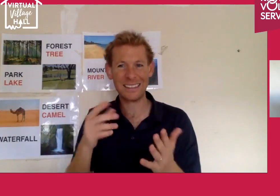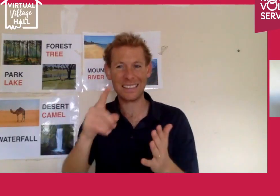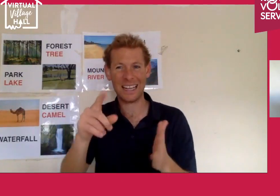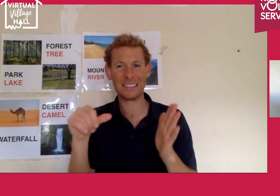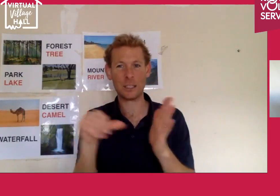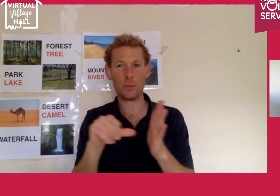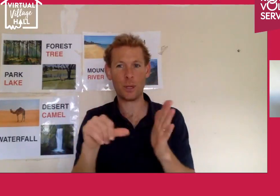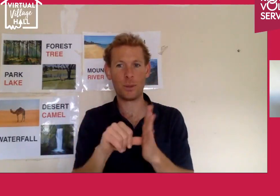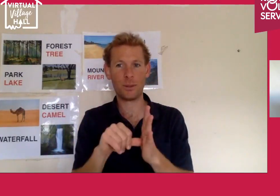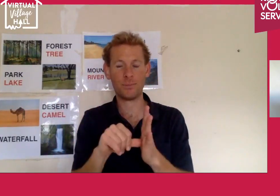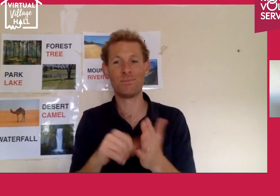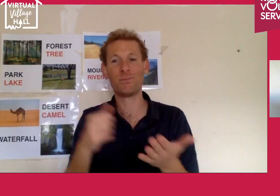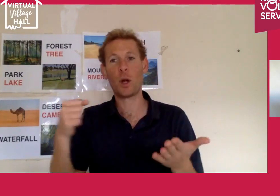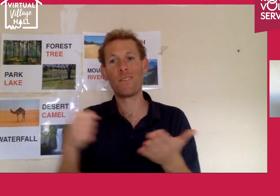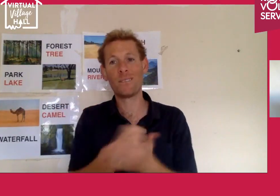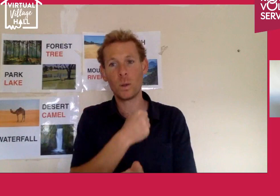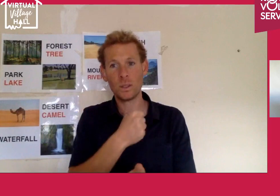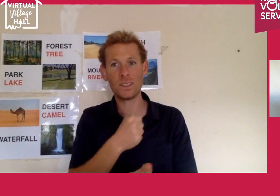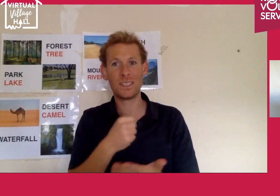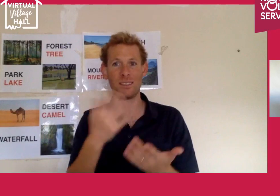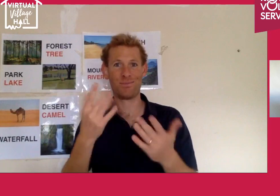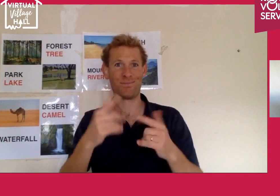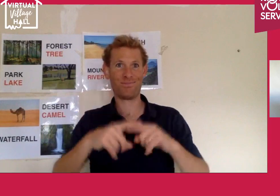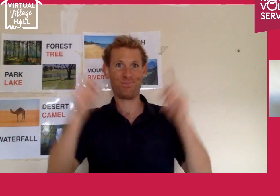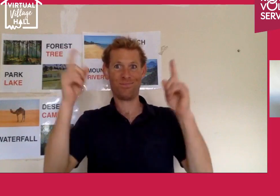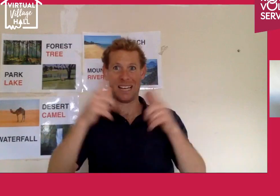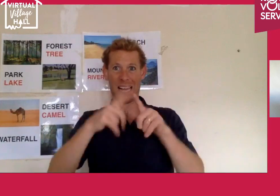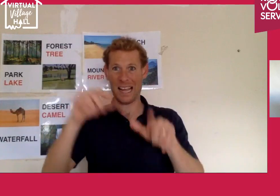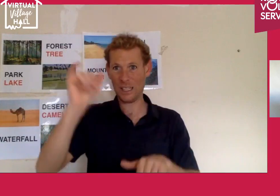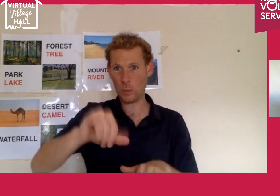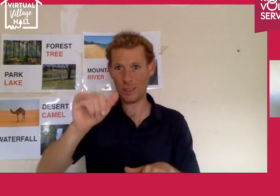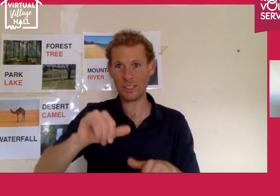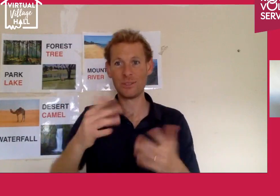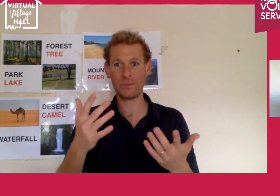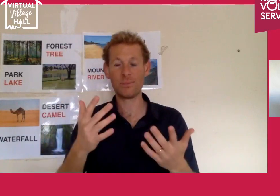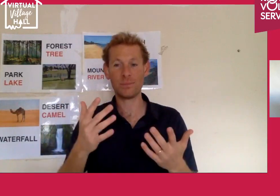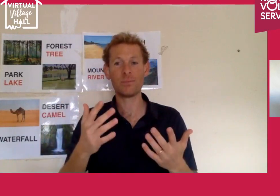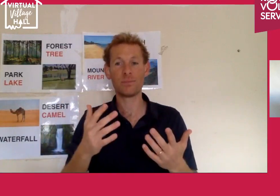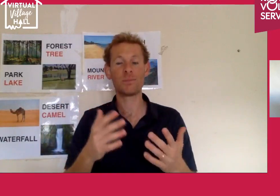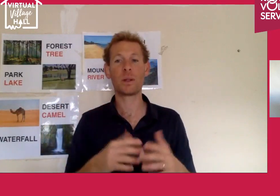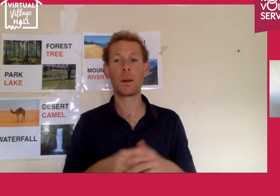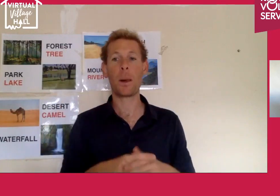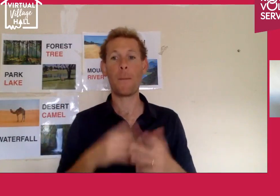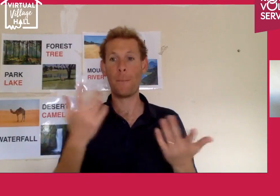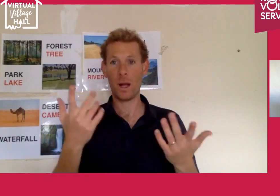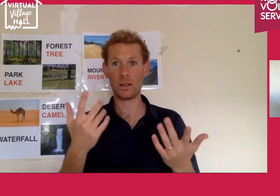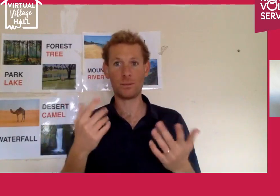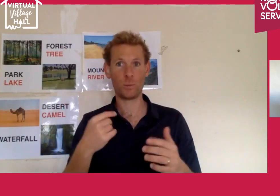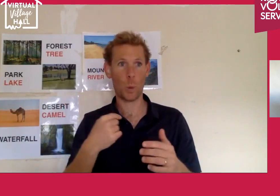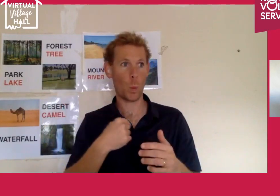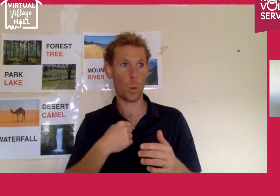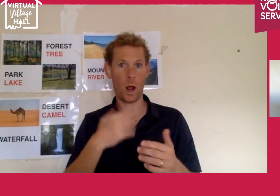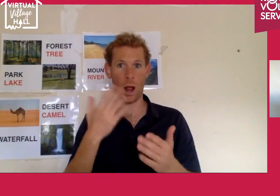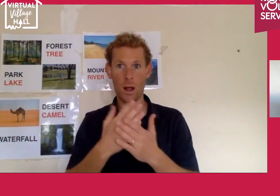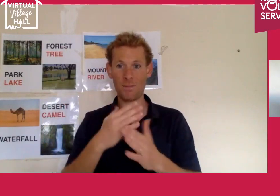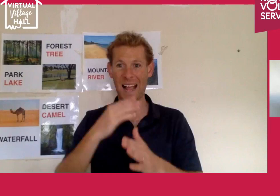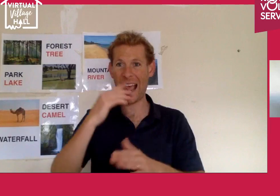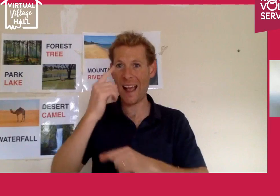to do it in the past. So sometimes there is always an issue within the deaf community about who pays for the interpreter, because a deaf person should